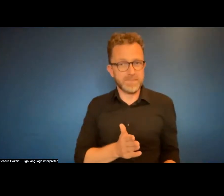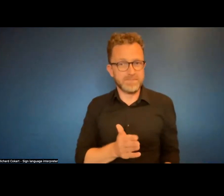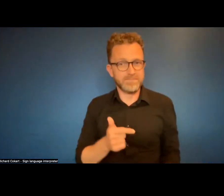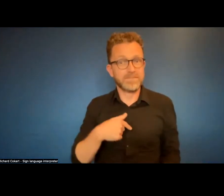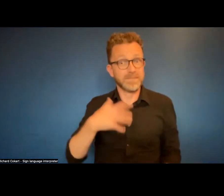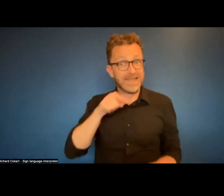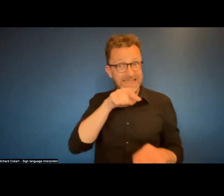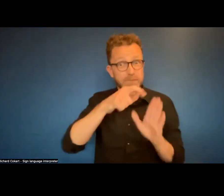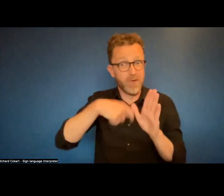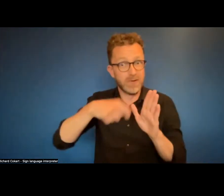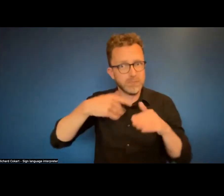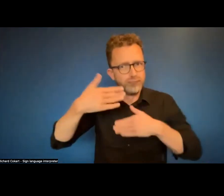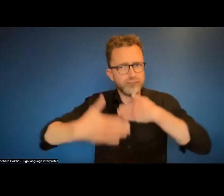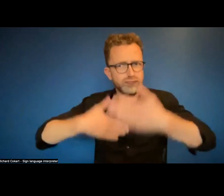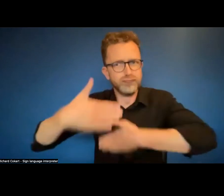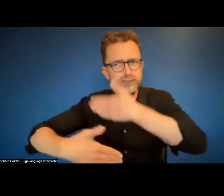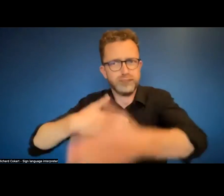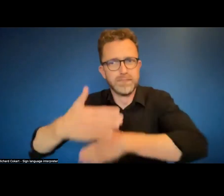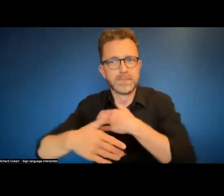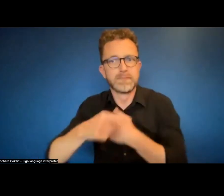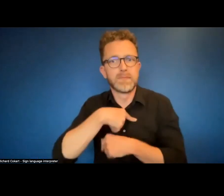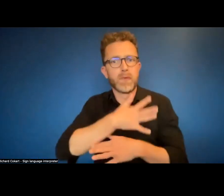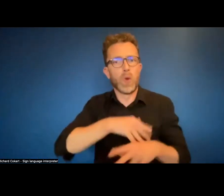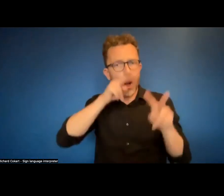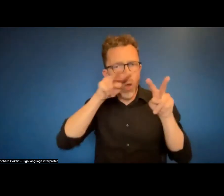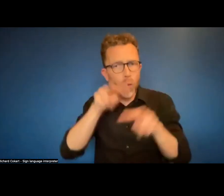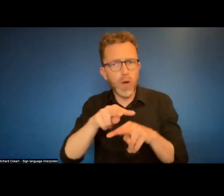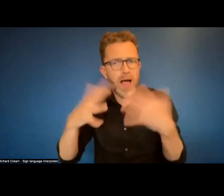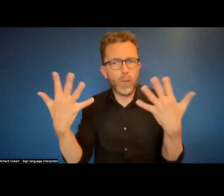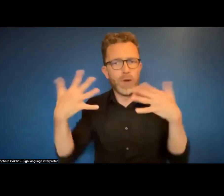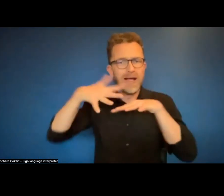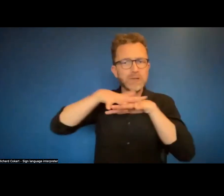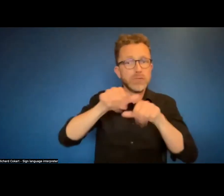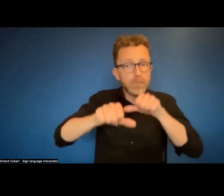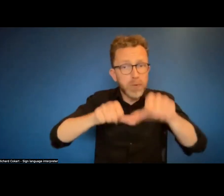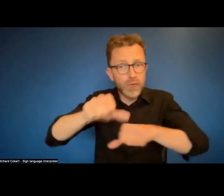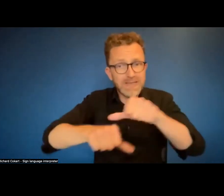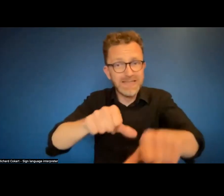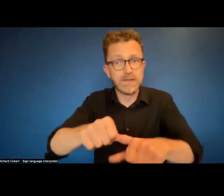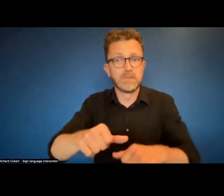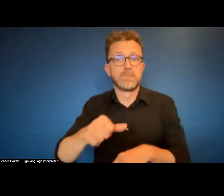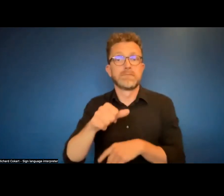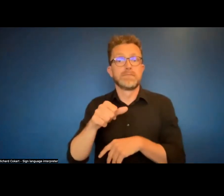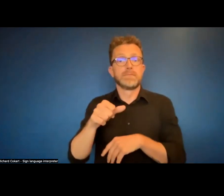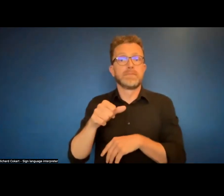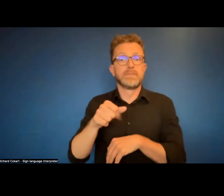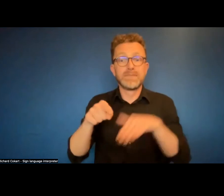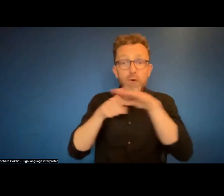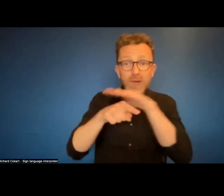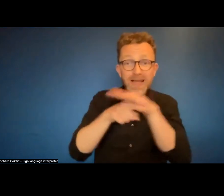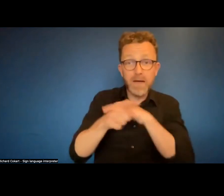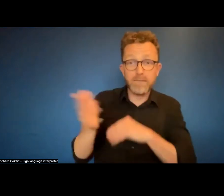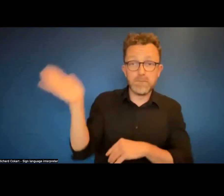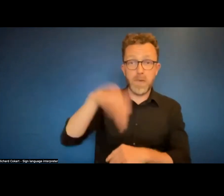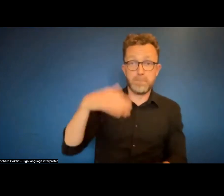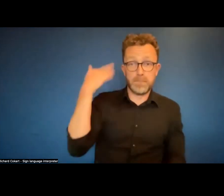with Ukraine, and we're going to work on another project with access to work. And one of the problems that has arisen with